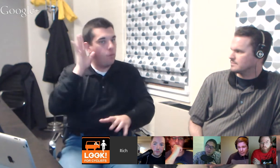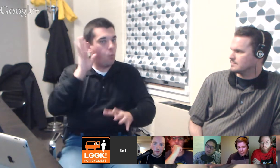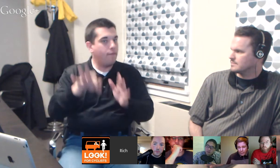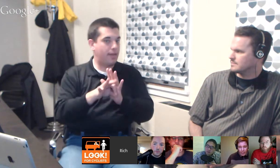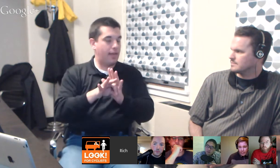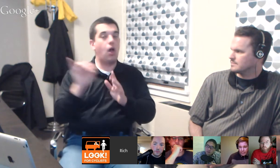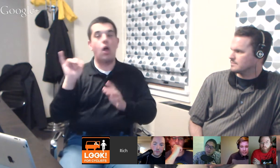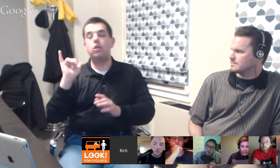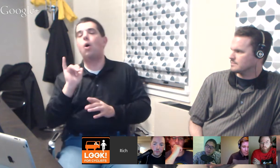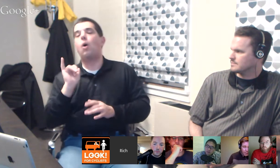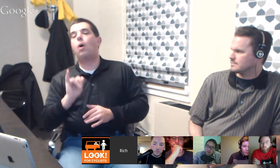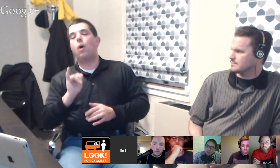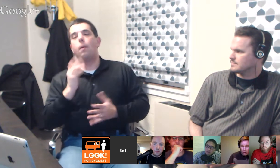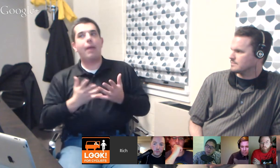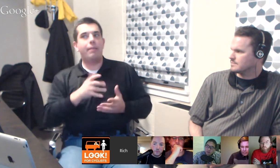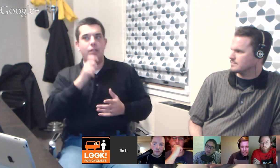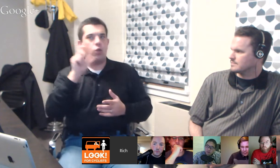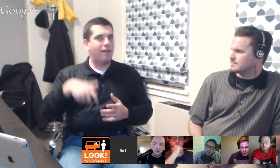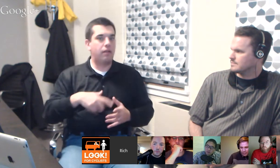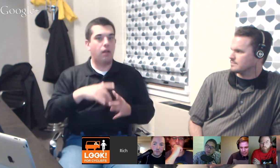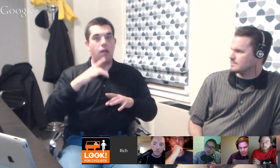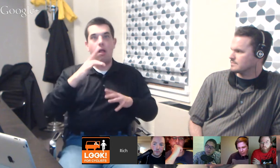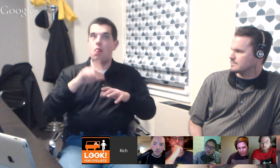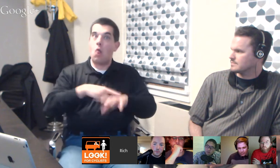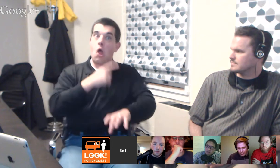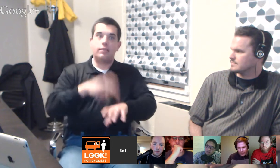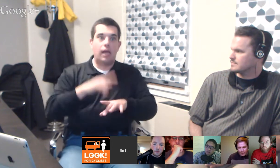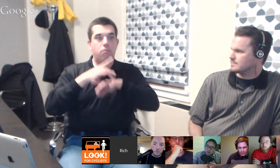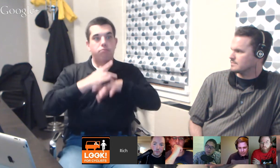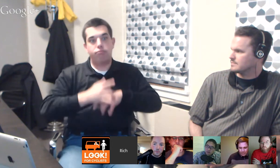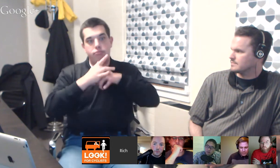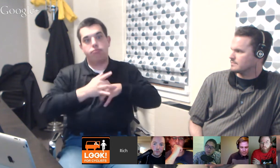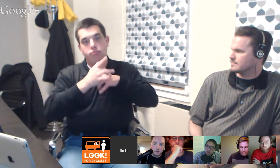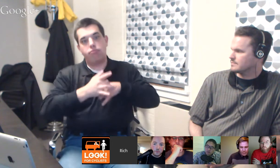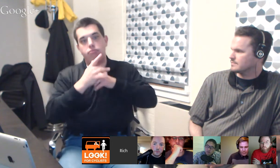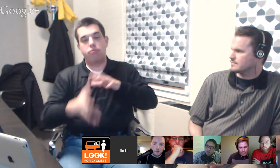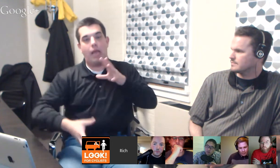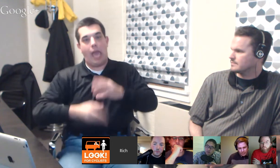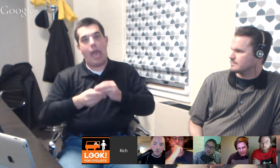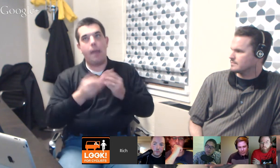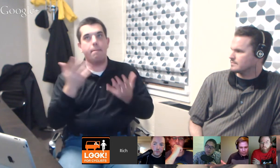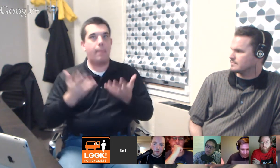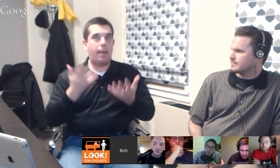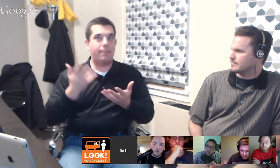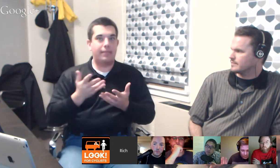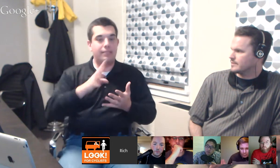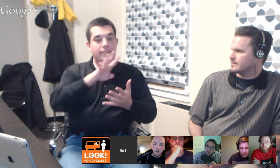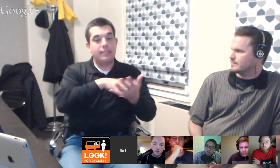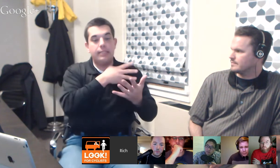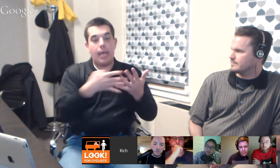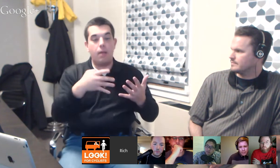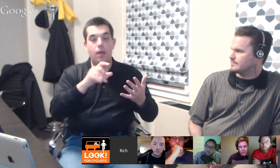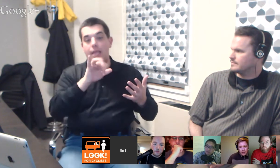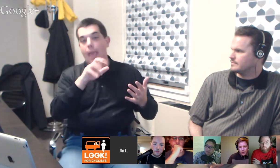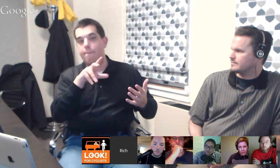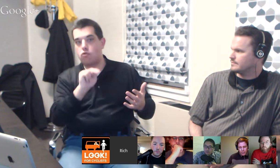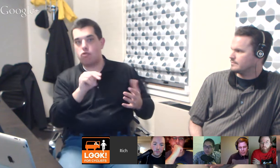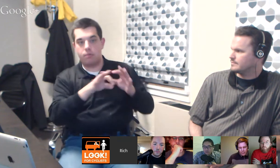find out that, hey, I didn't need to spend so much time on, you know, adding maybe table captions or whatever it